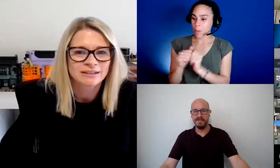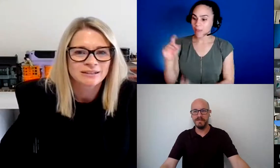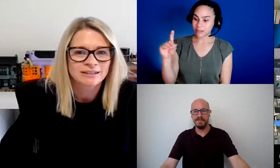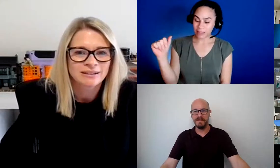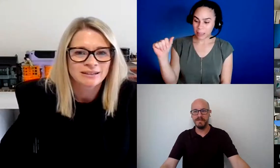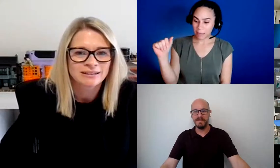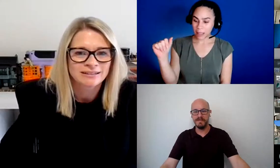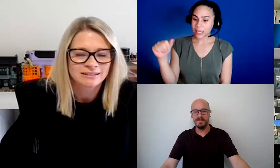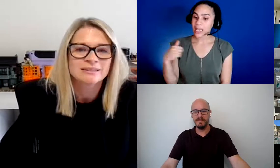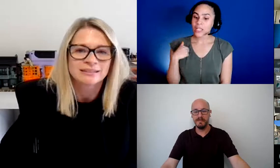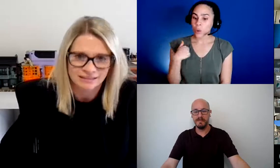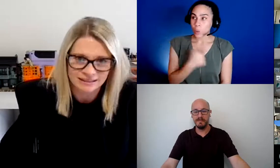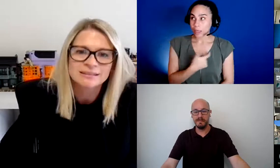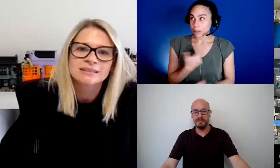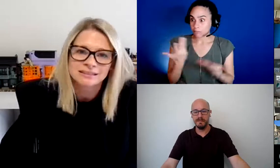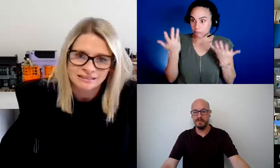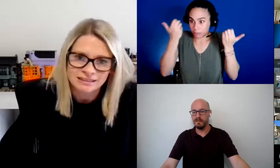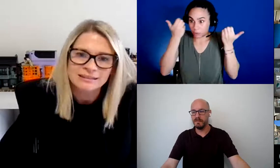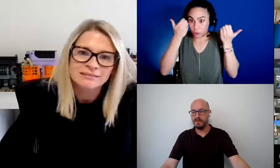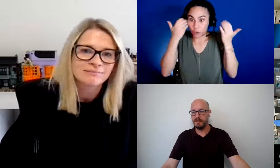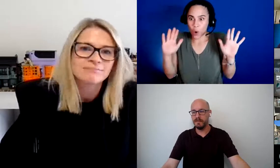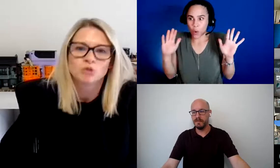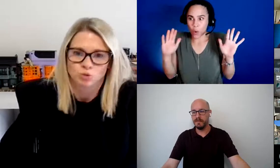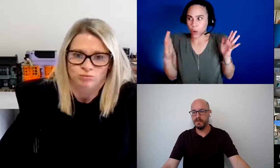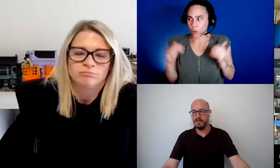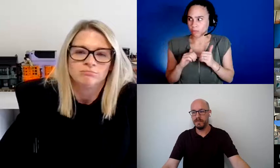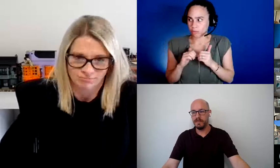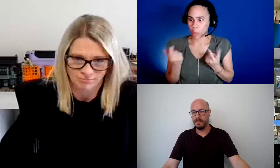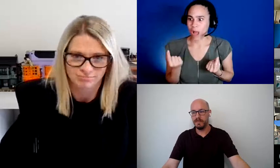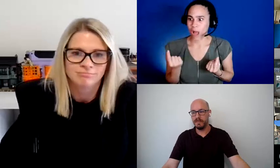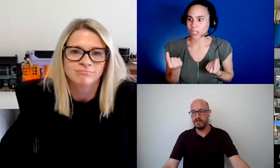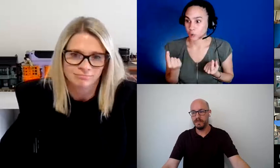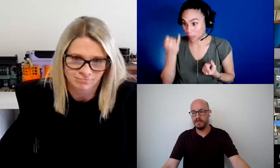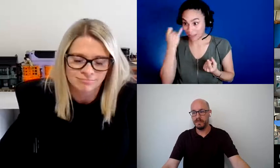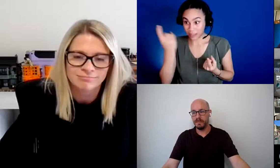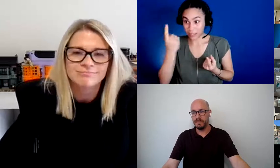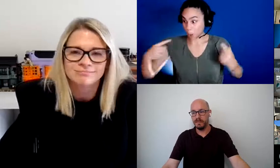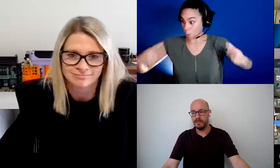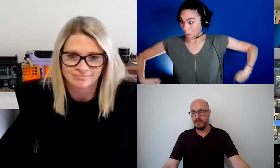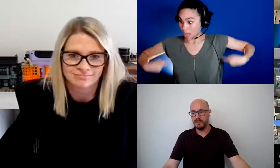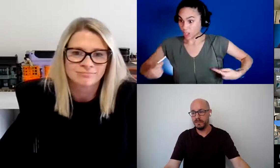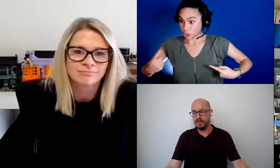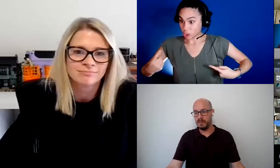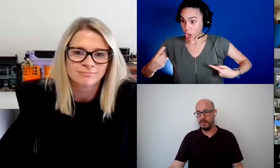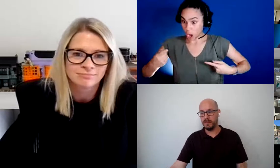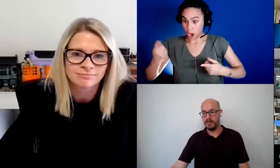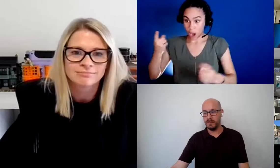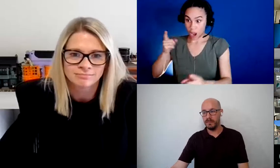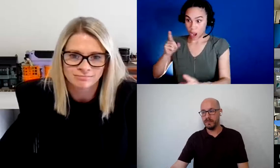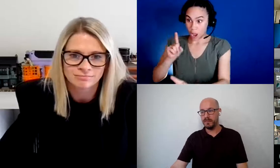we don't know what to do. Like when someone's in a wheelchair and they approach a door, should you run in front of them and open the door to help?